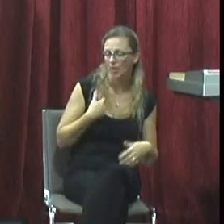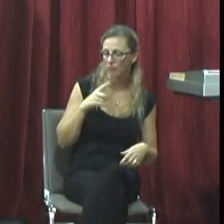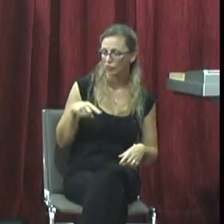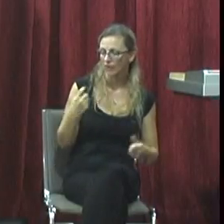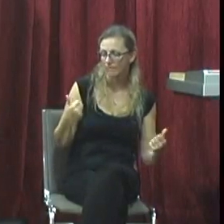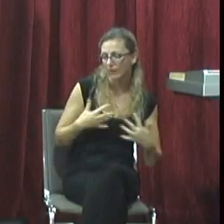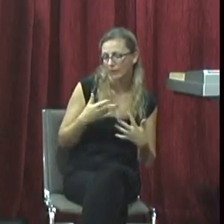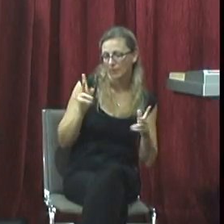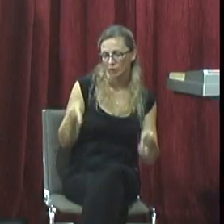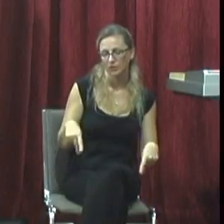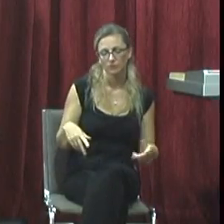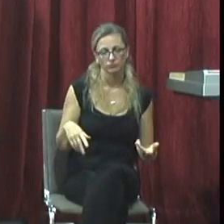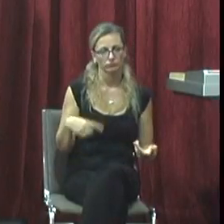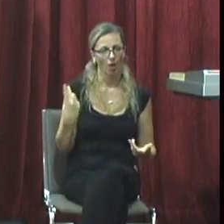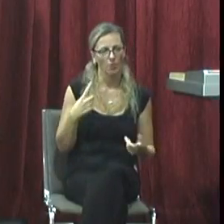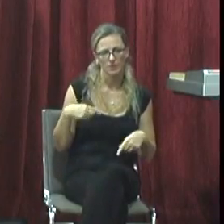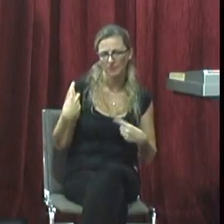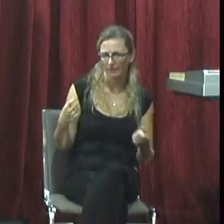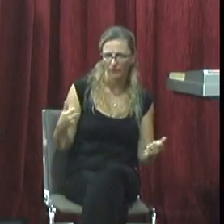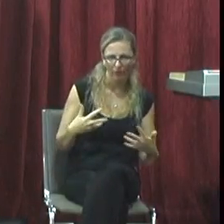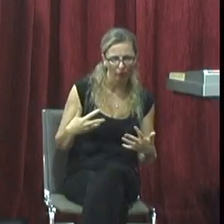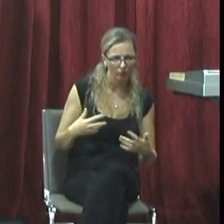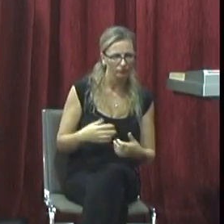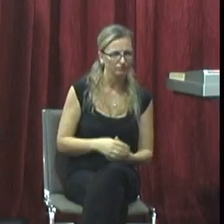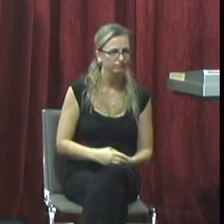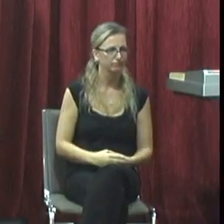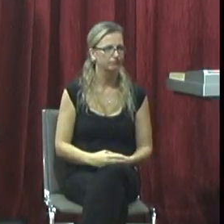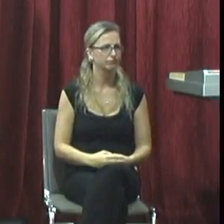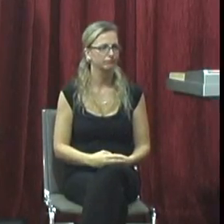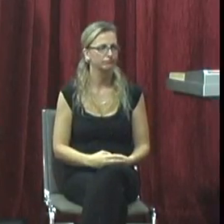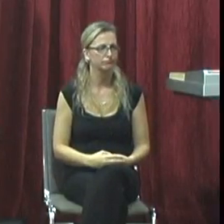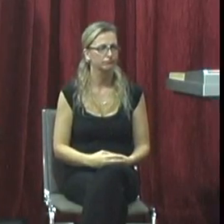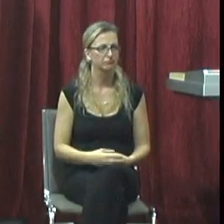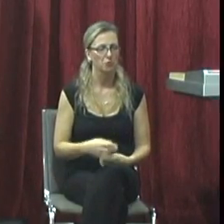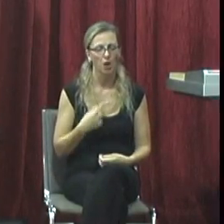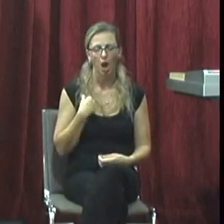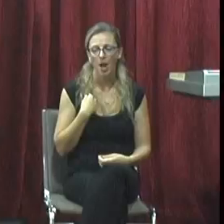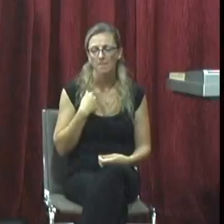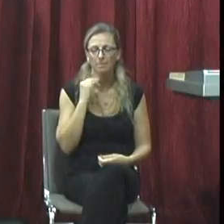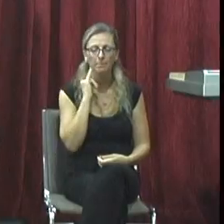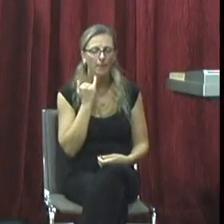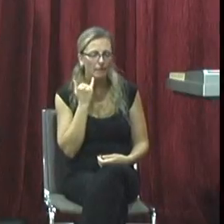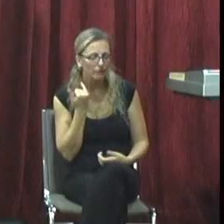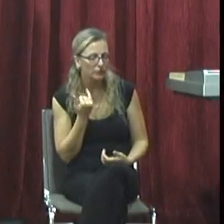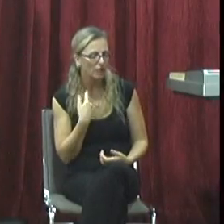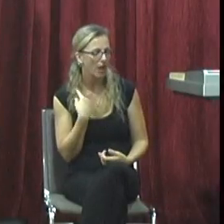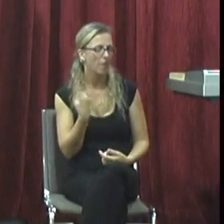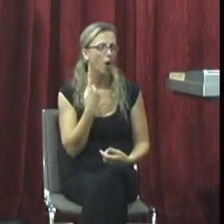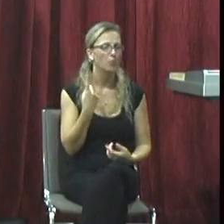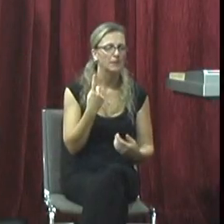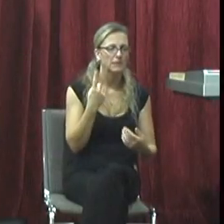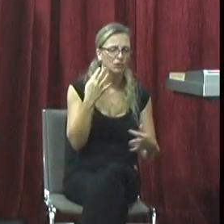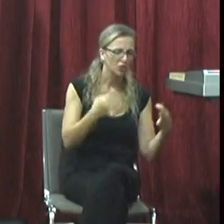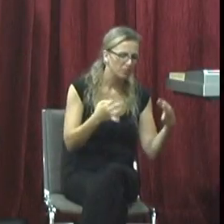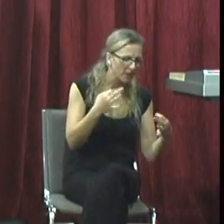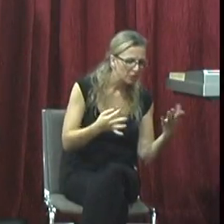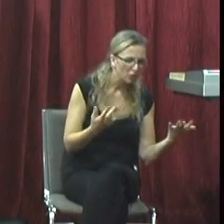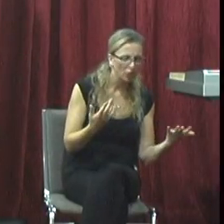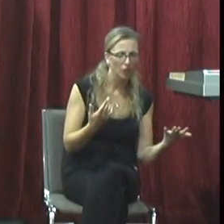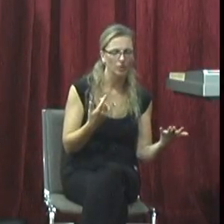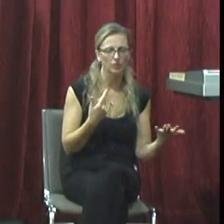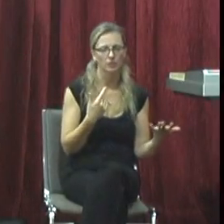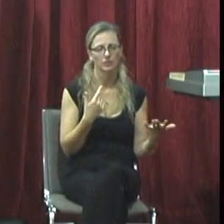fearful person. I've always been fearful. Or I'm just always envious. I'm just always judgmental. I just am a critical